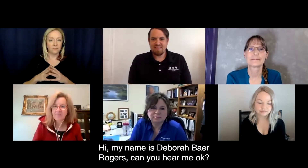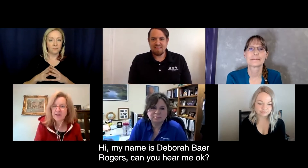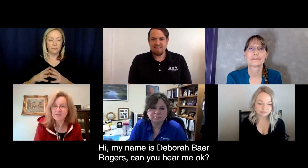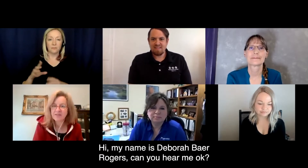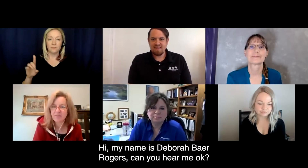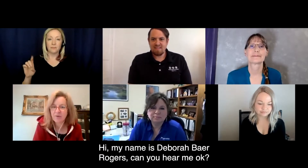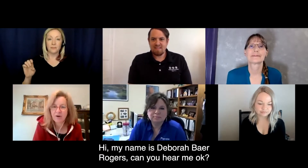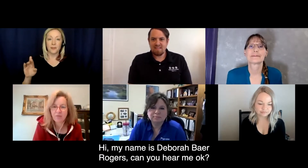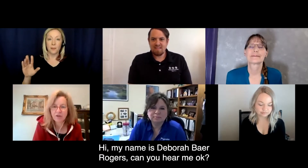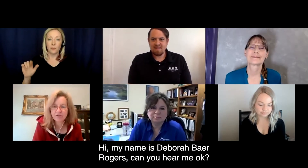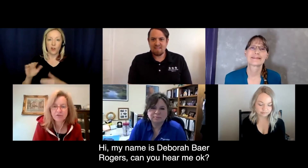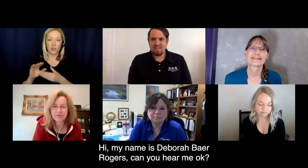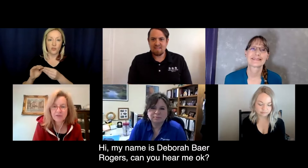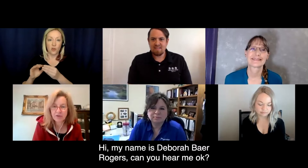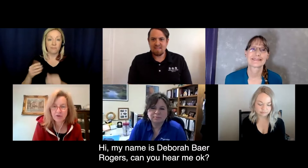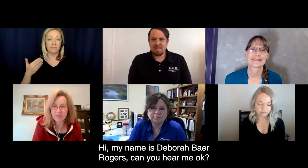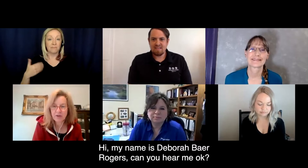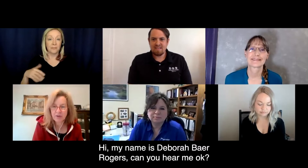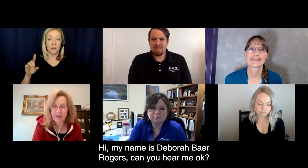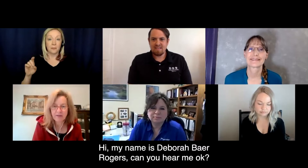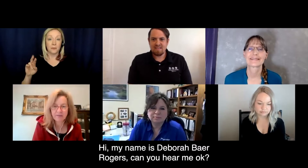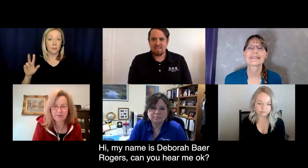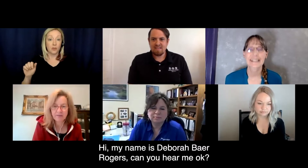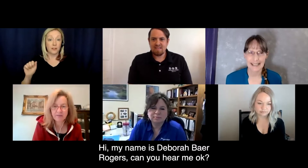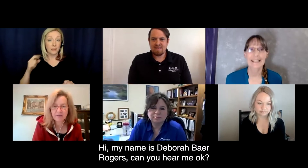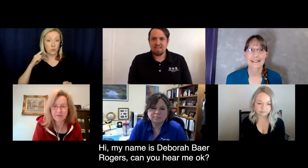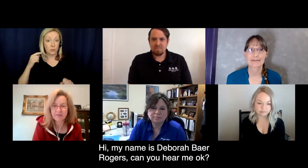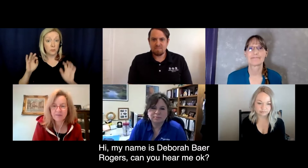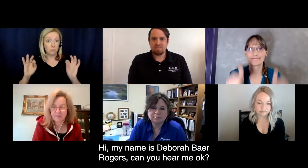Hi, my name is Deborah Bear Rogers. Can you hear me okay?